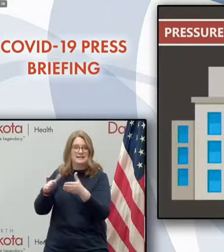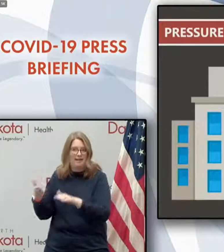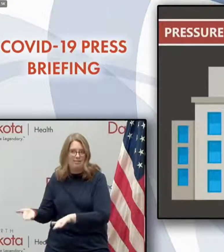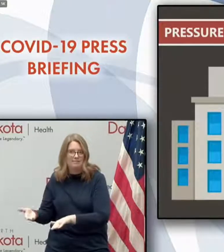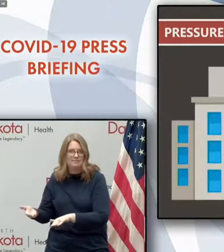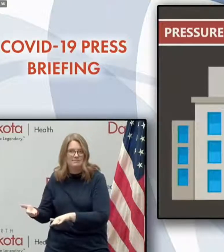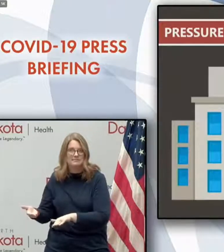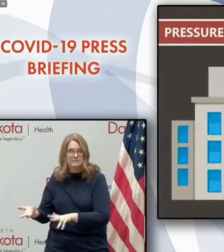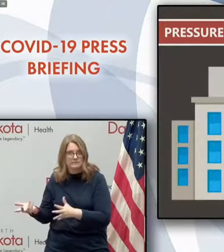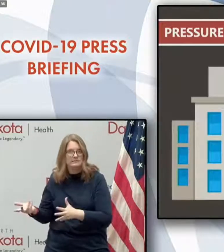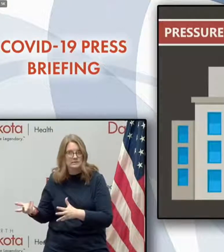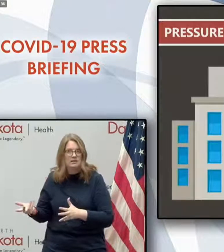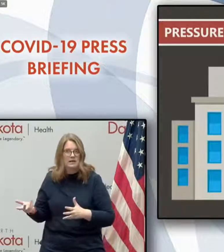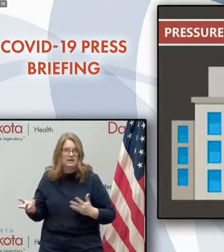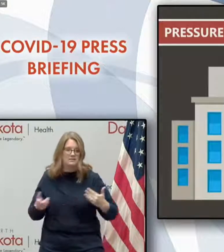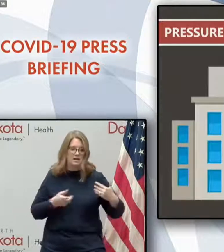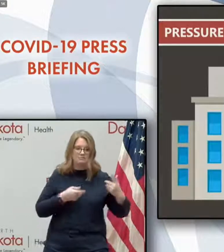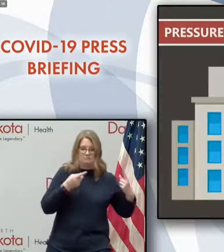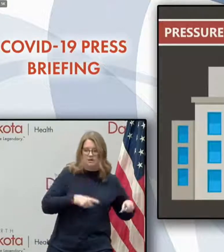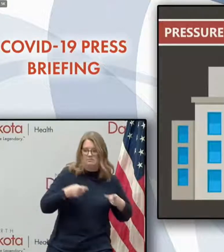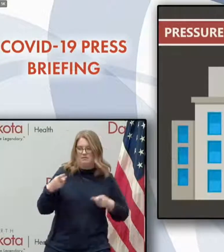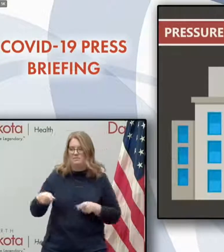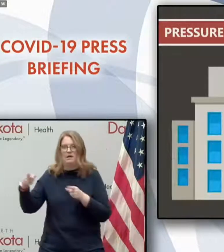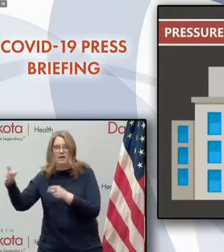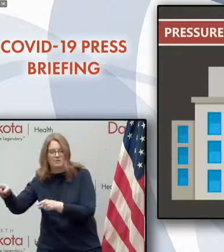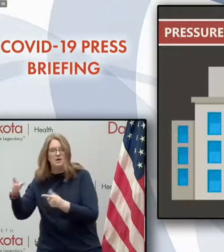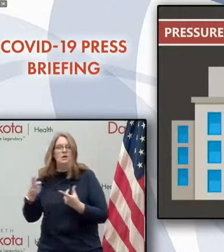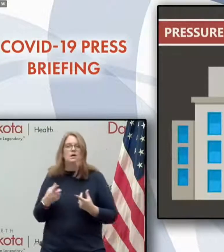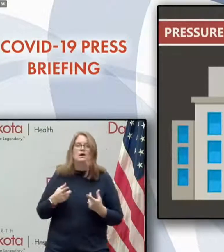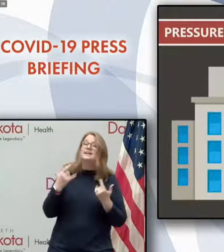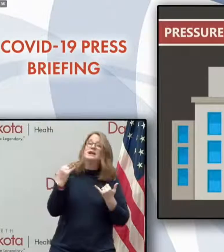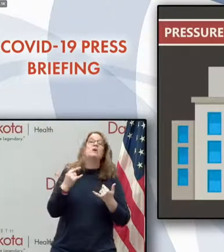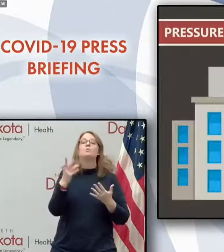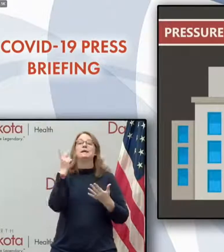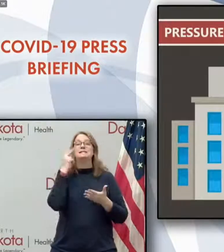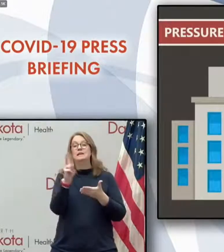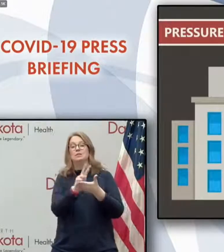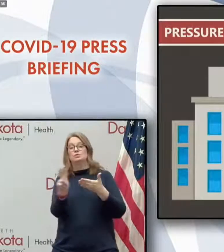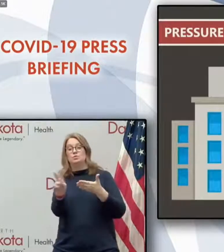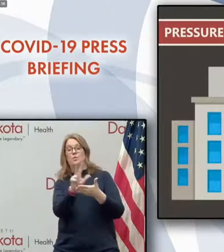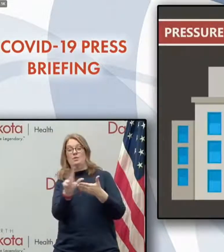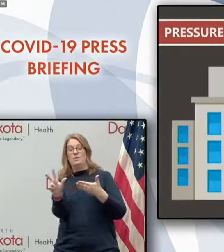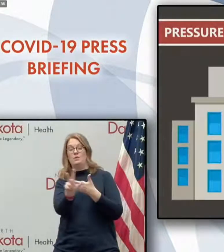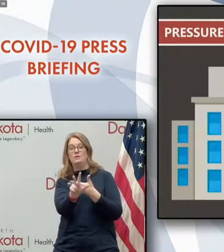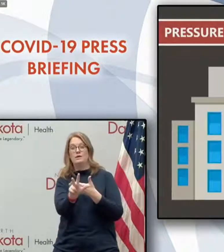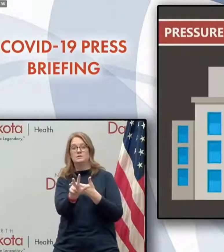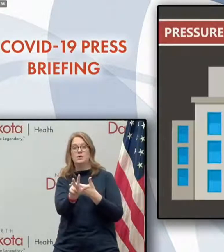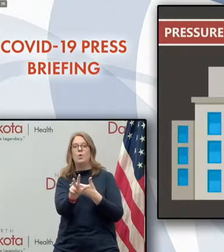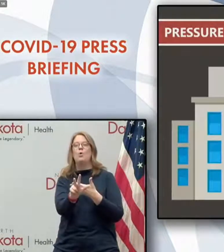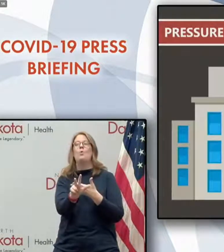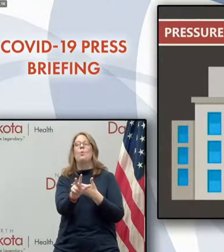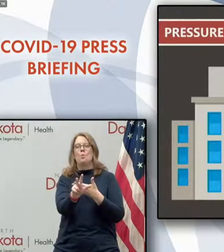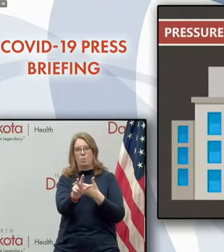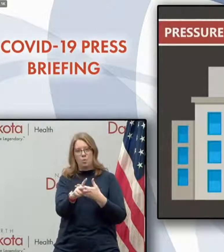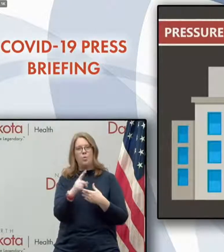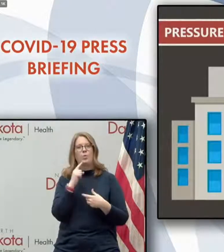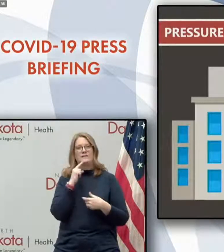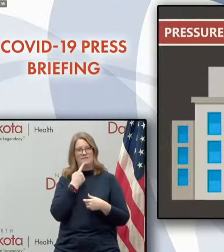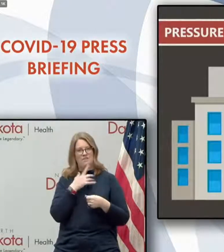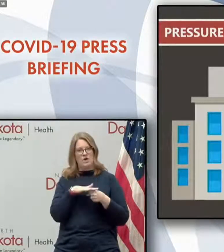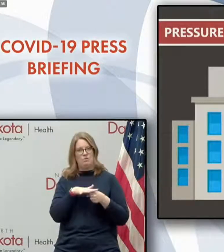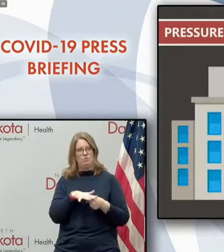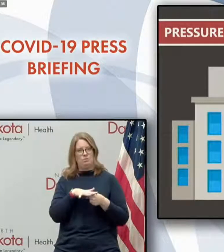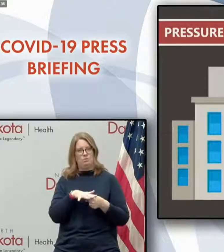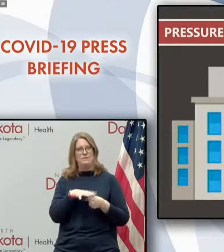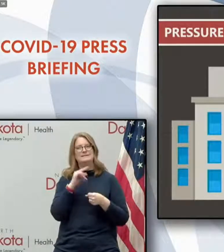we see that where we are right now, we can see the future 2-3 weeks out, and we know that we've got severe constraints. And